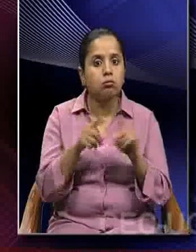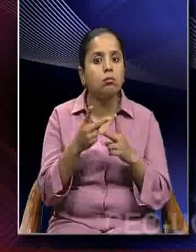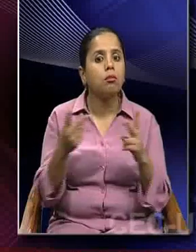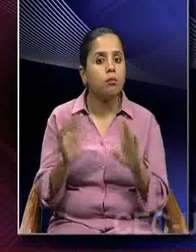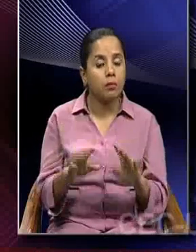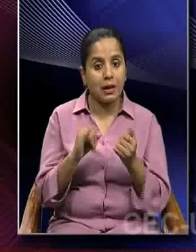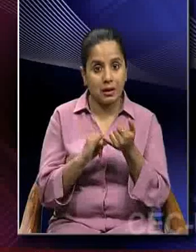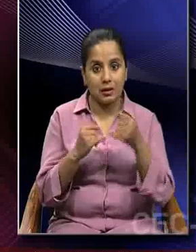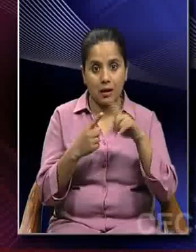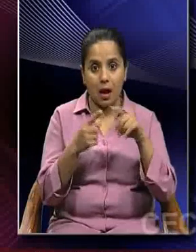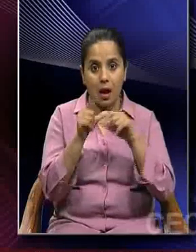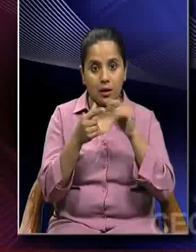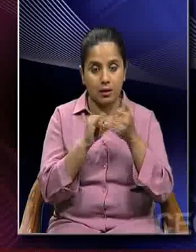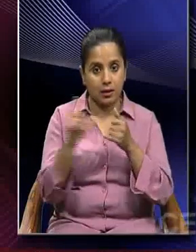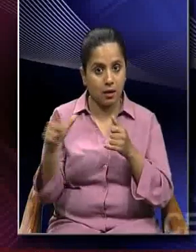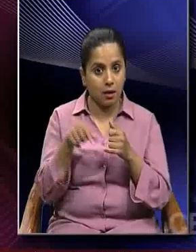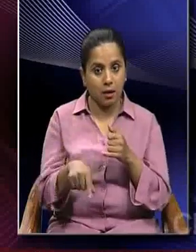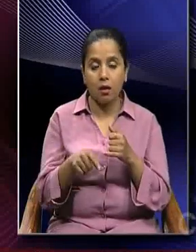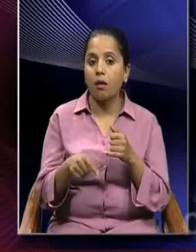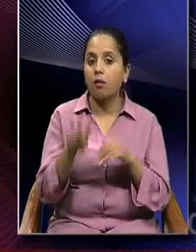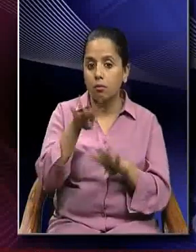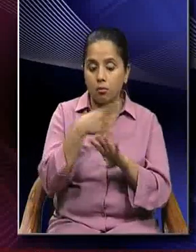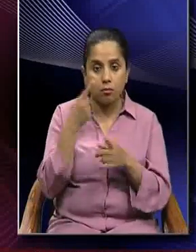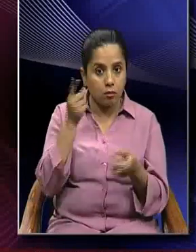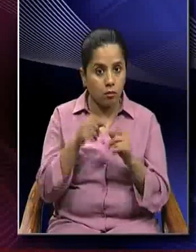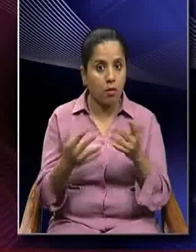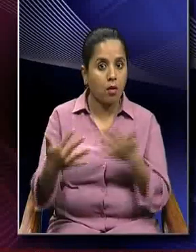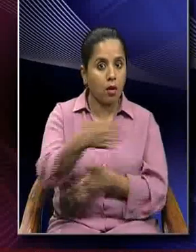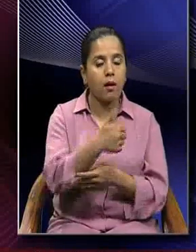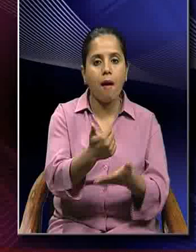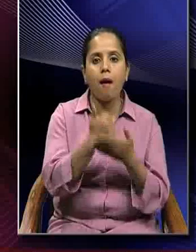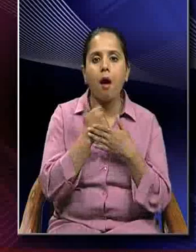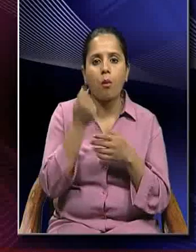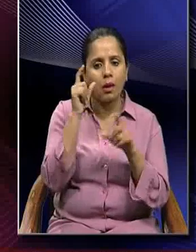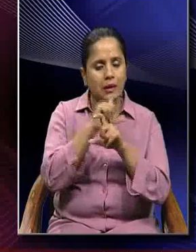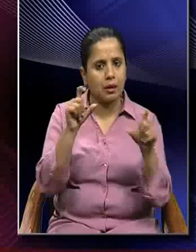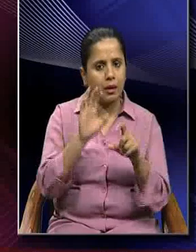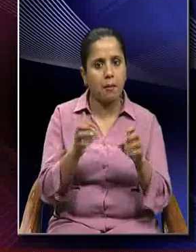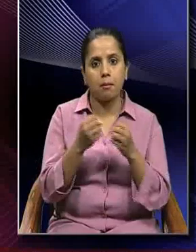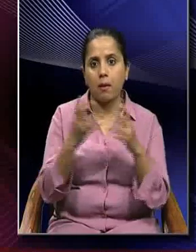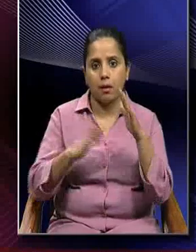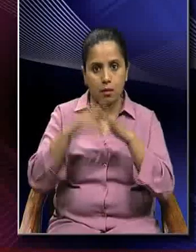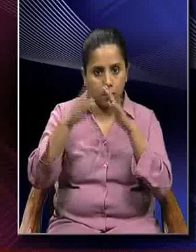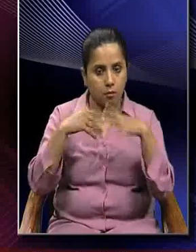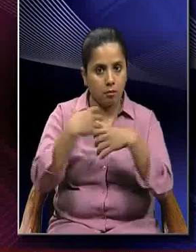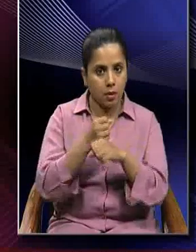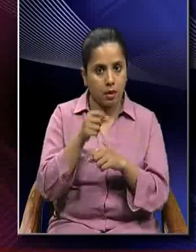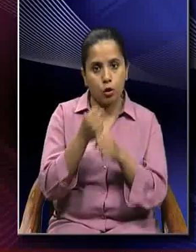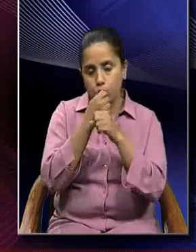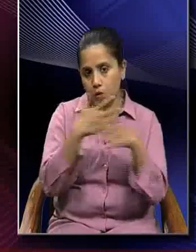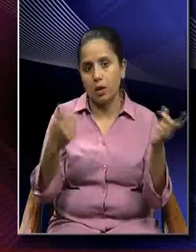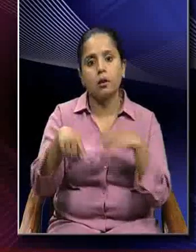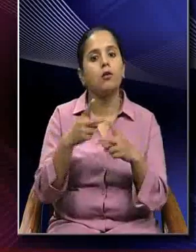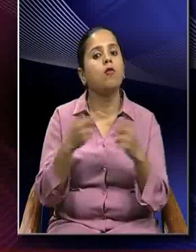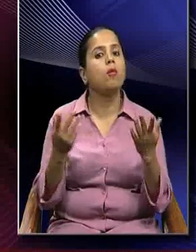Statistical analysis helps in getting clarity of meaning of many constructs and making